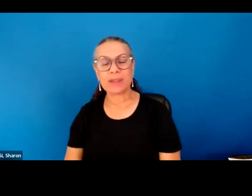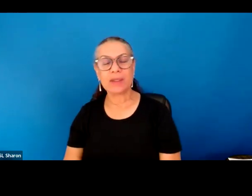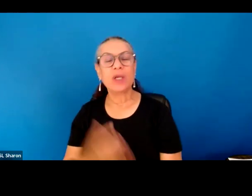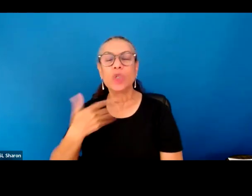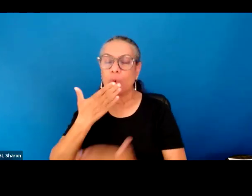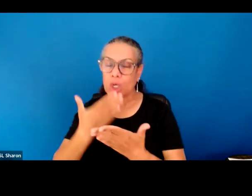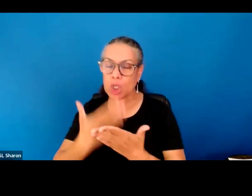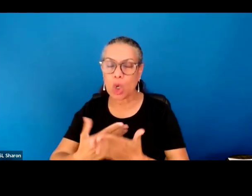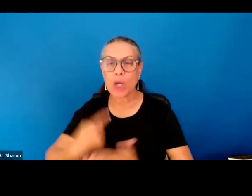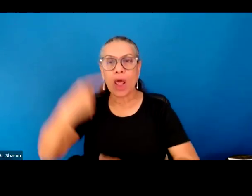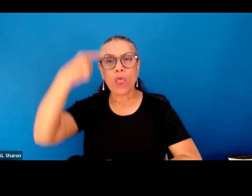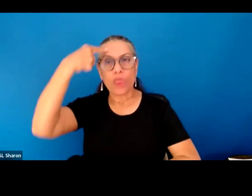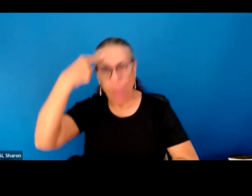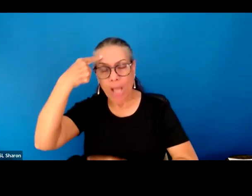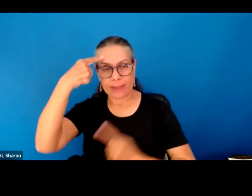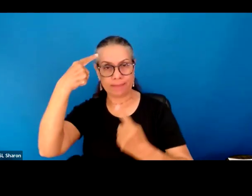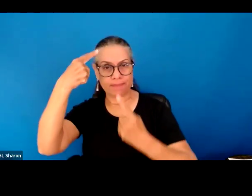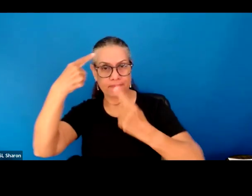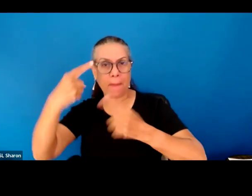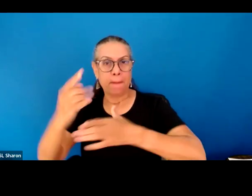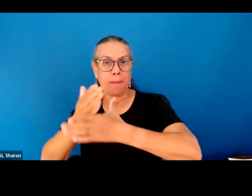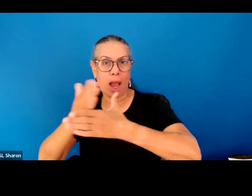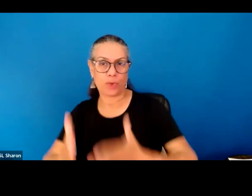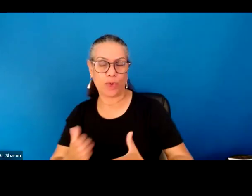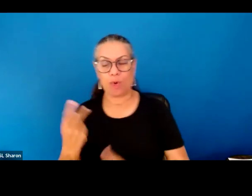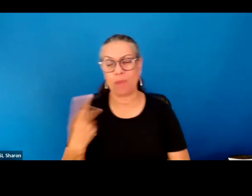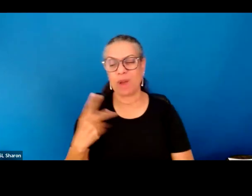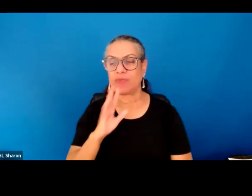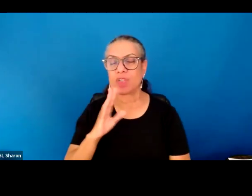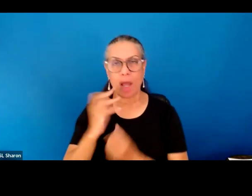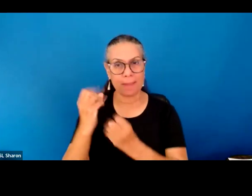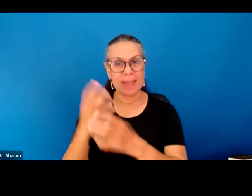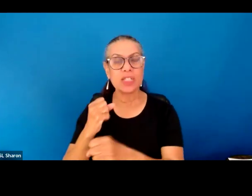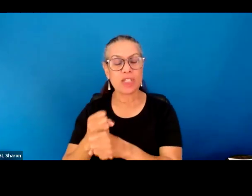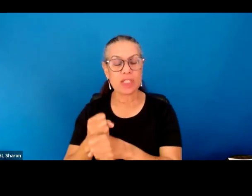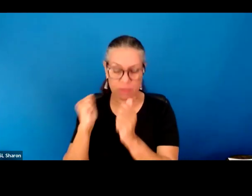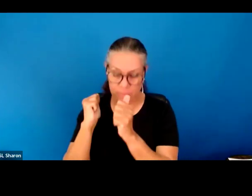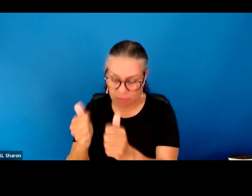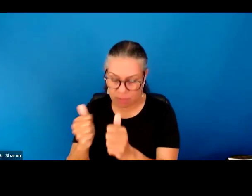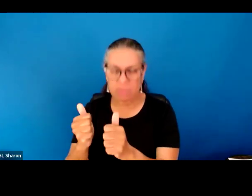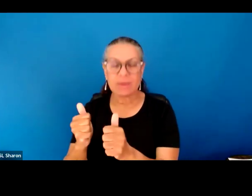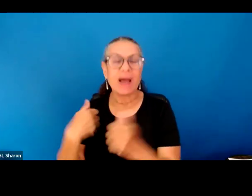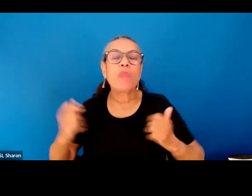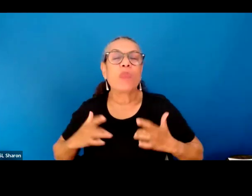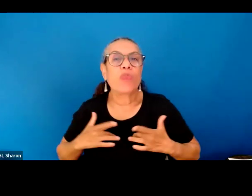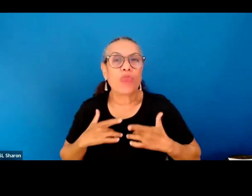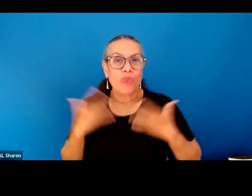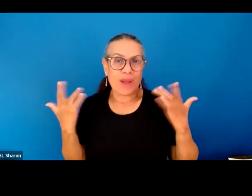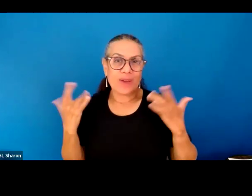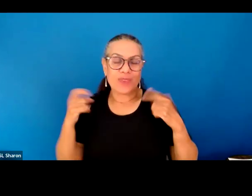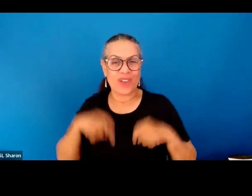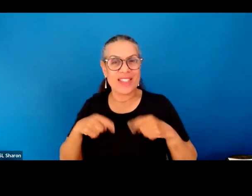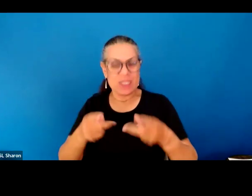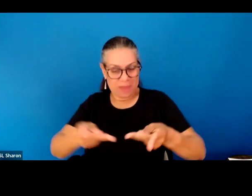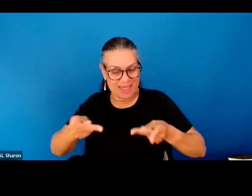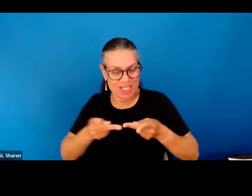partner to me for a number of years. We've had many, many conversations, and I am beyond delighted to share this podium and